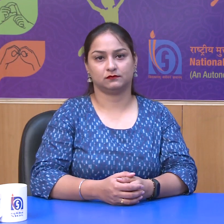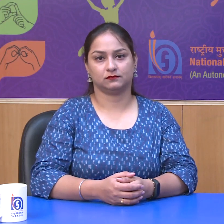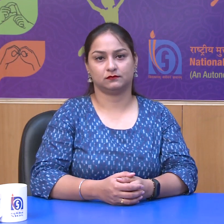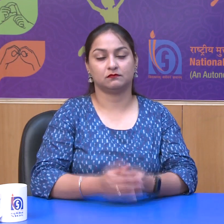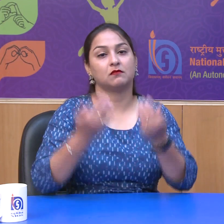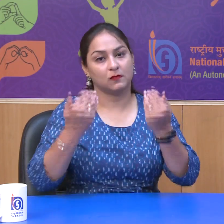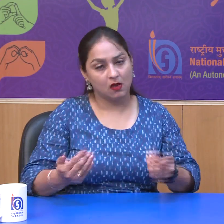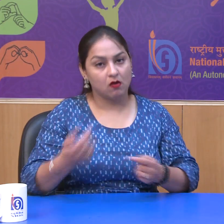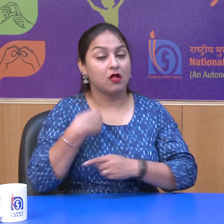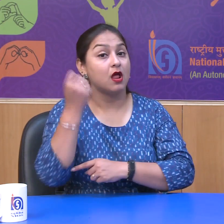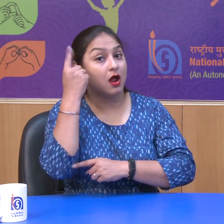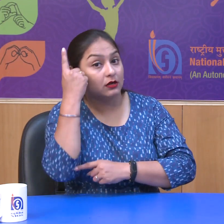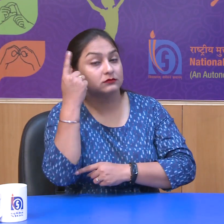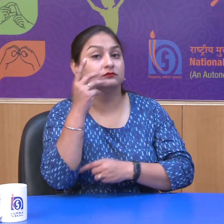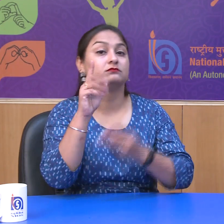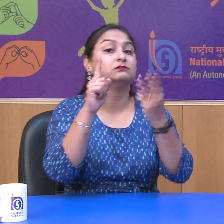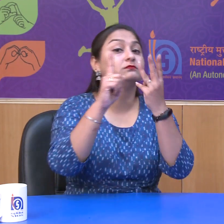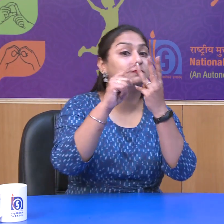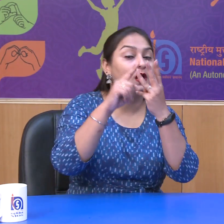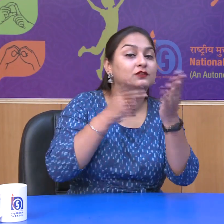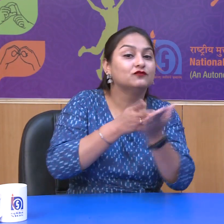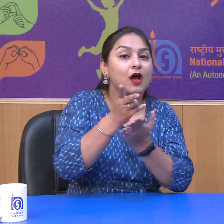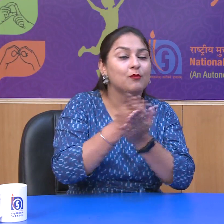Now we will understand the third type of farming.